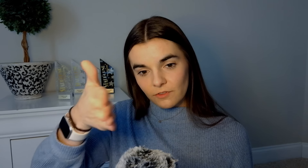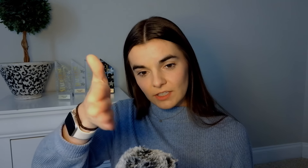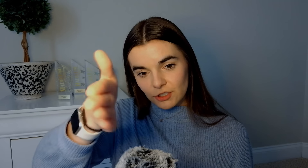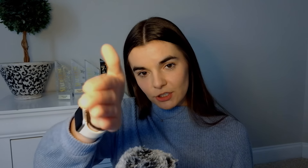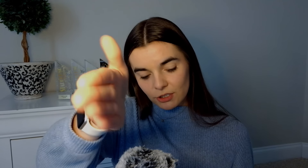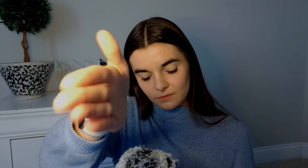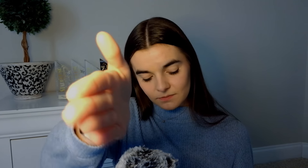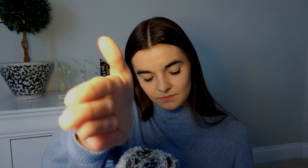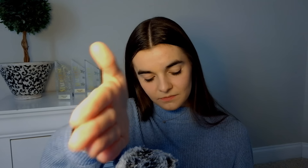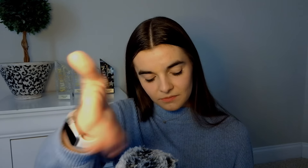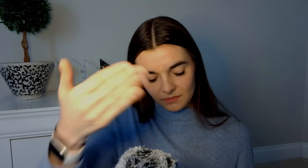Fish.